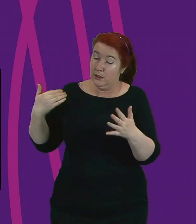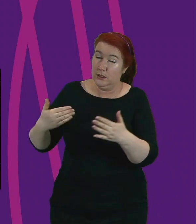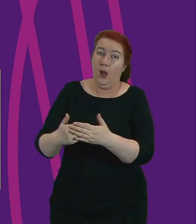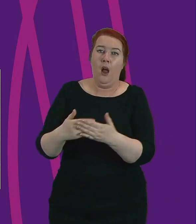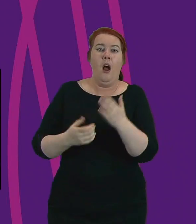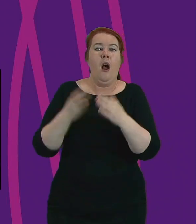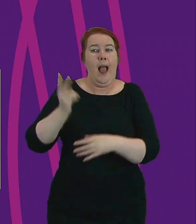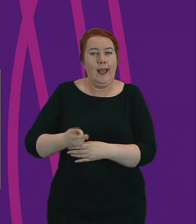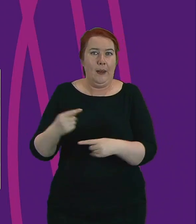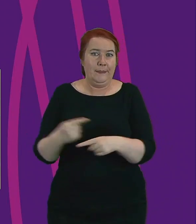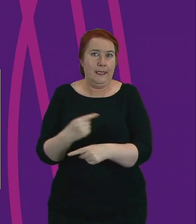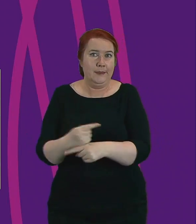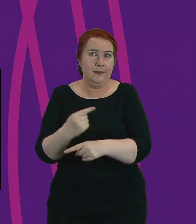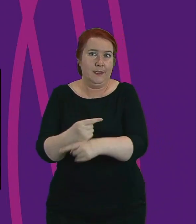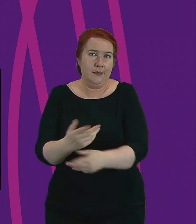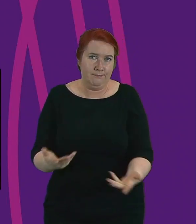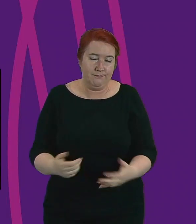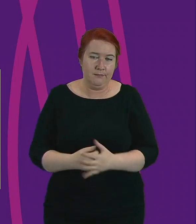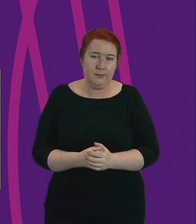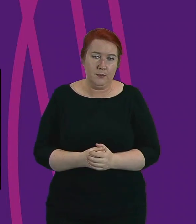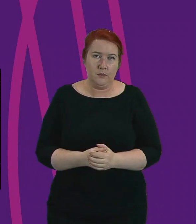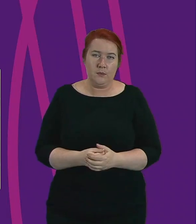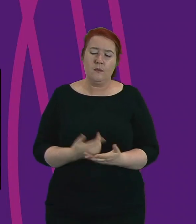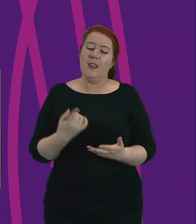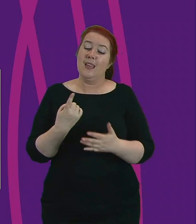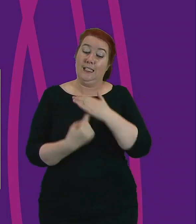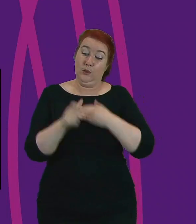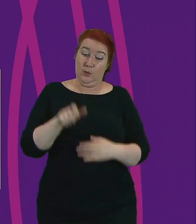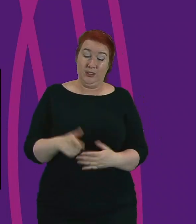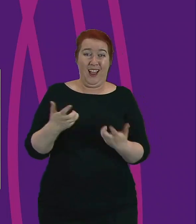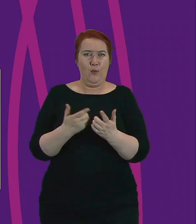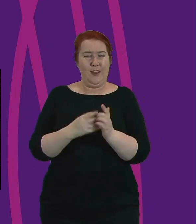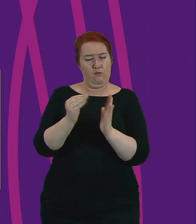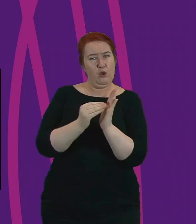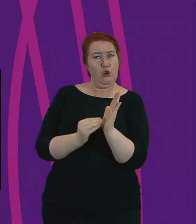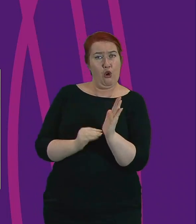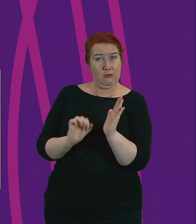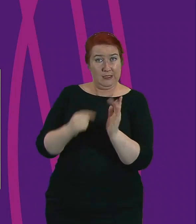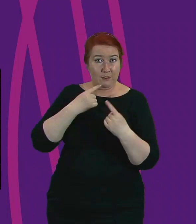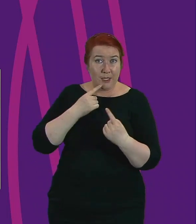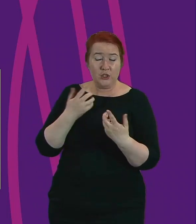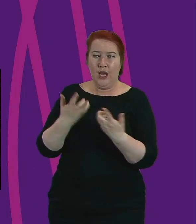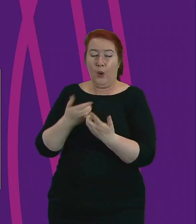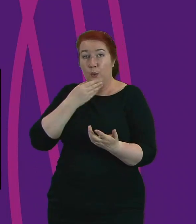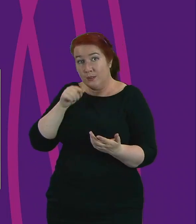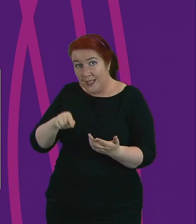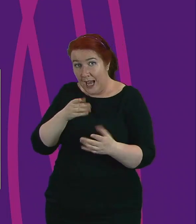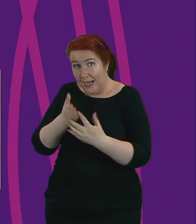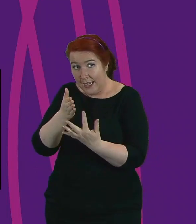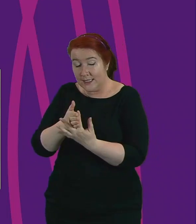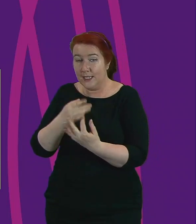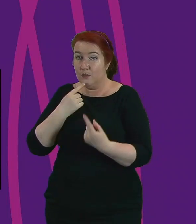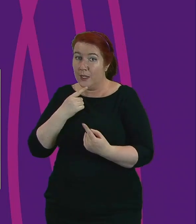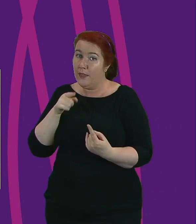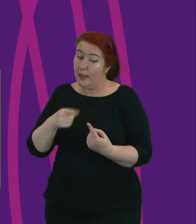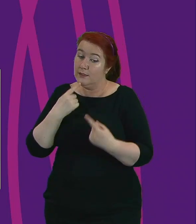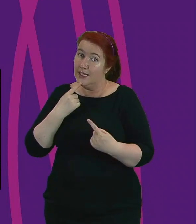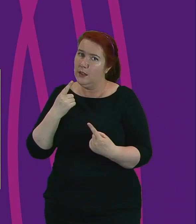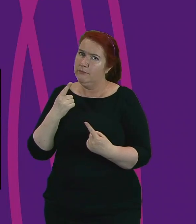mistakes. How and what we record about an individual, how that data is accessed and used, crucially, who owns that data, I think